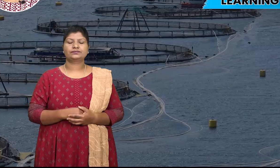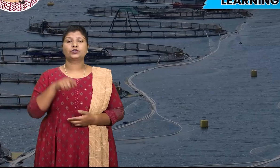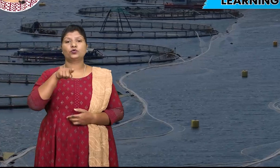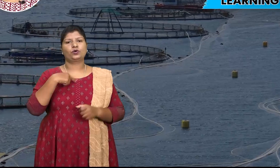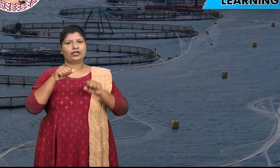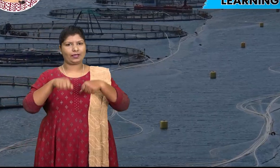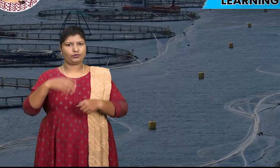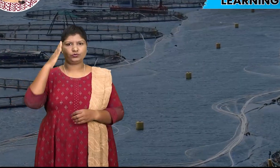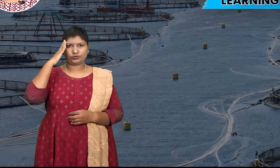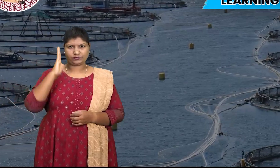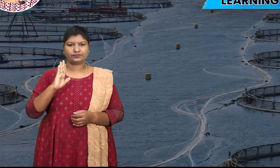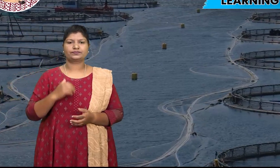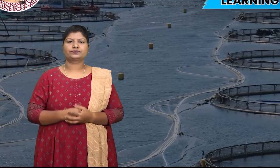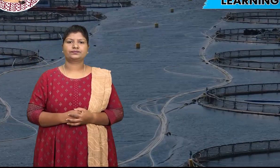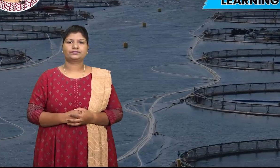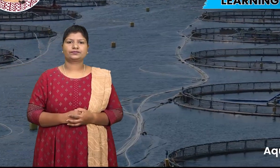you will be able to know